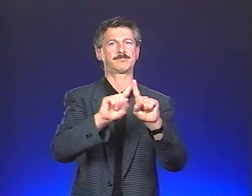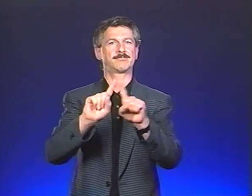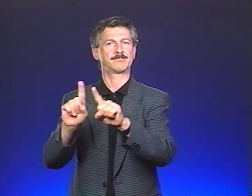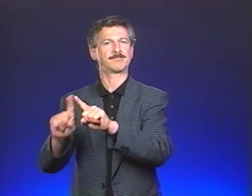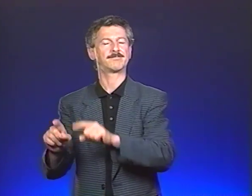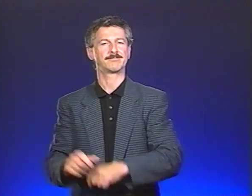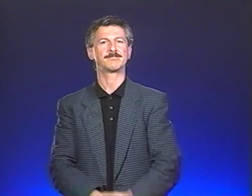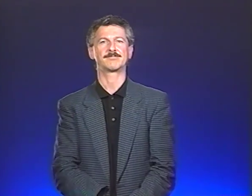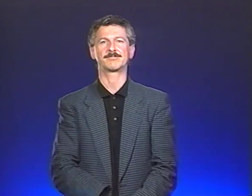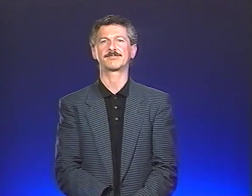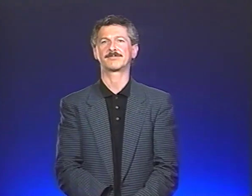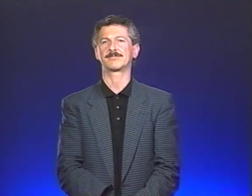sign.